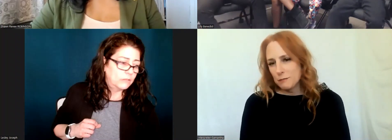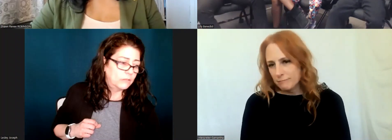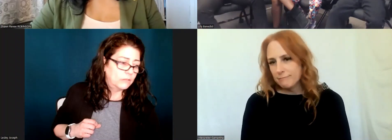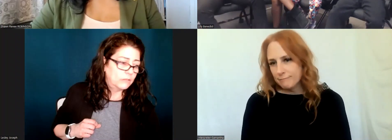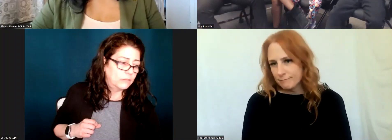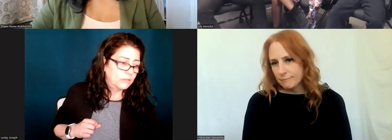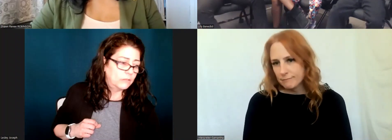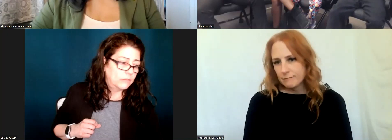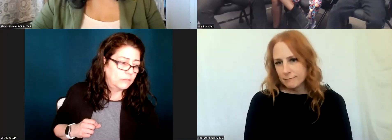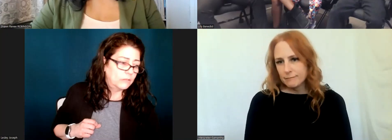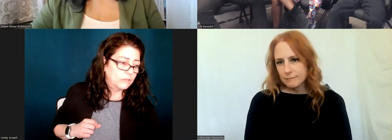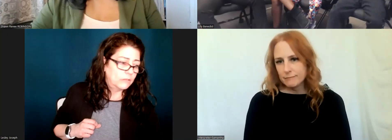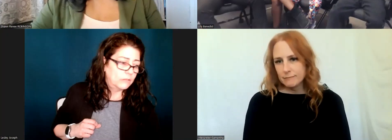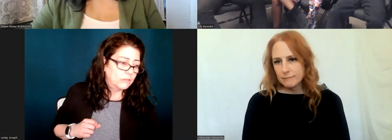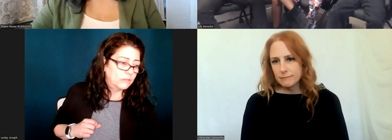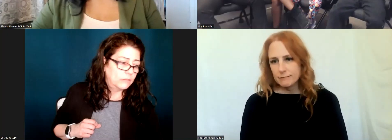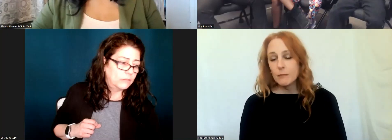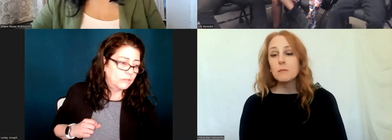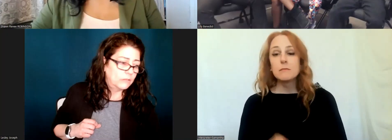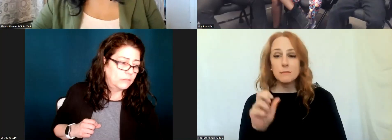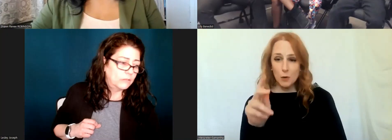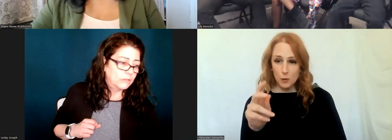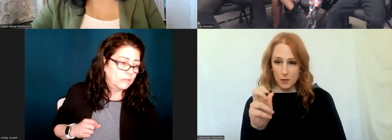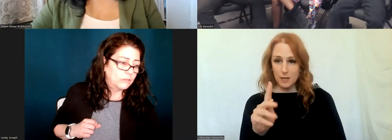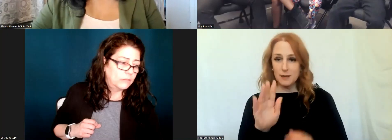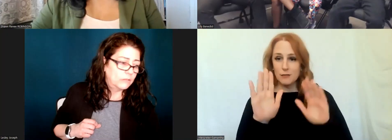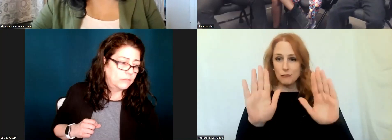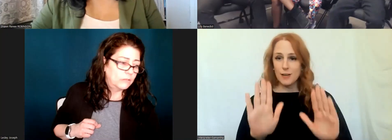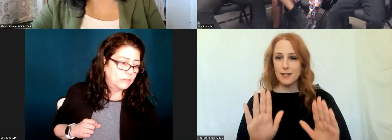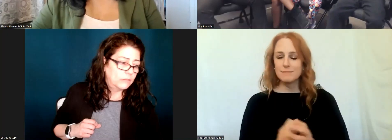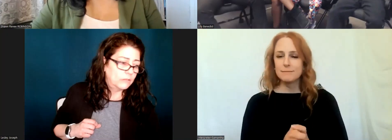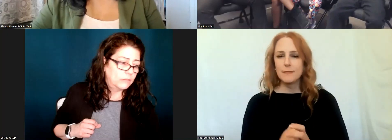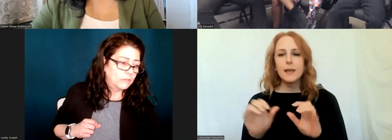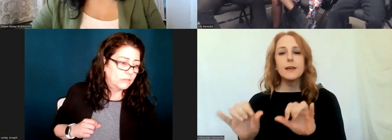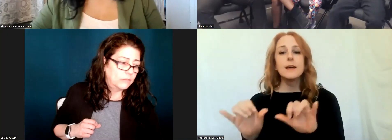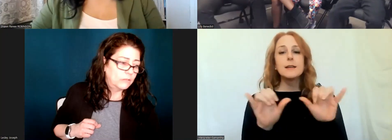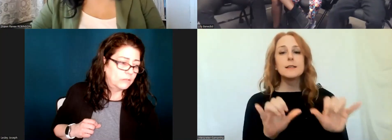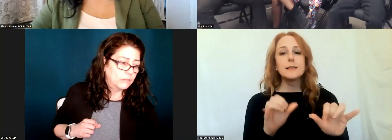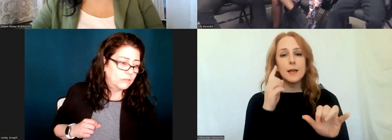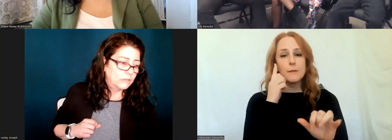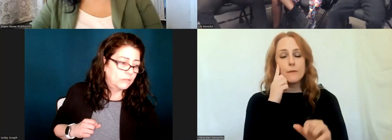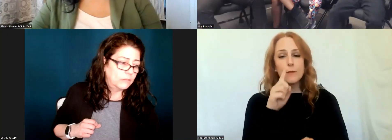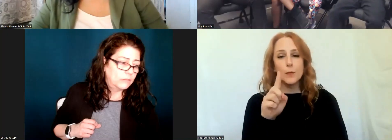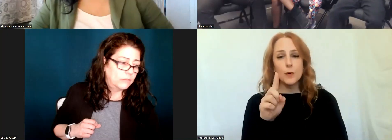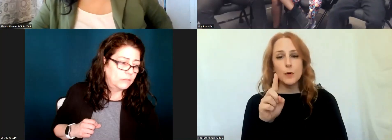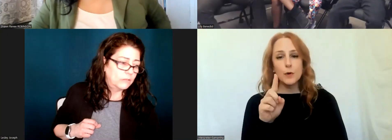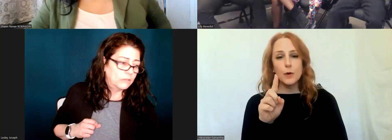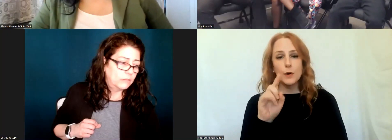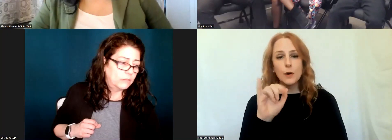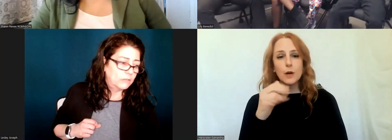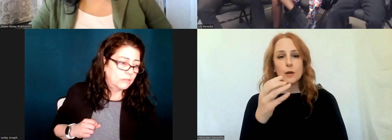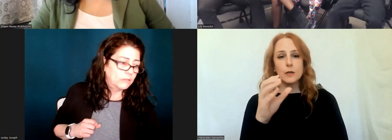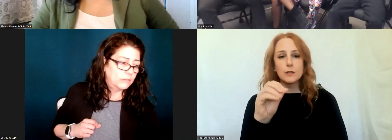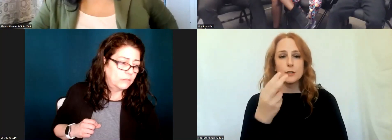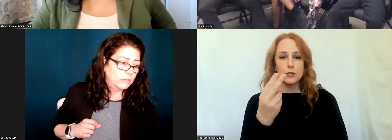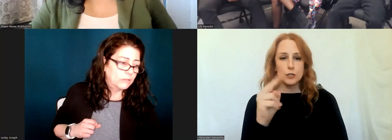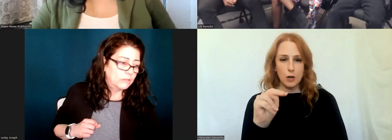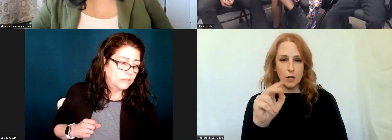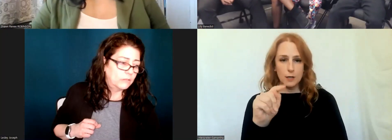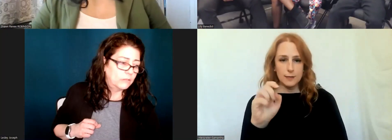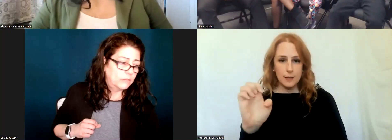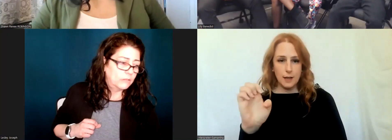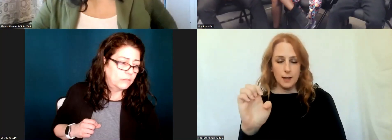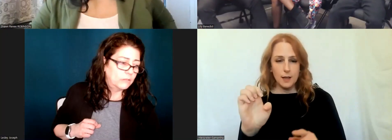use the phone. Okay, great. And the same questions for Jonte. How would